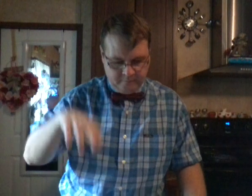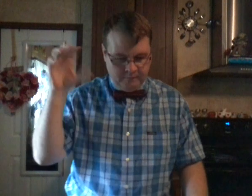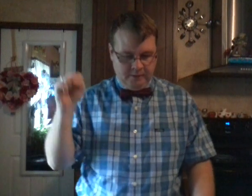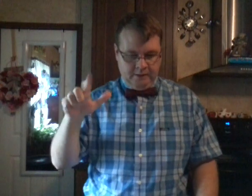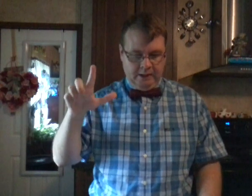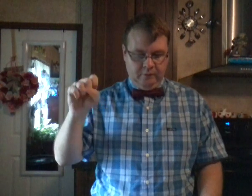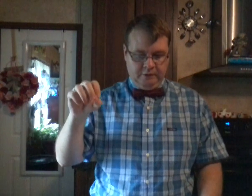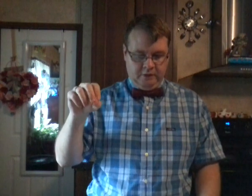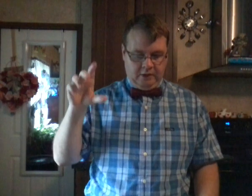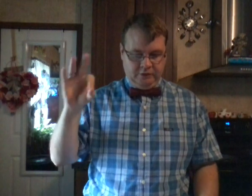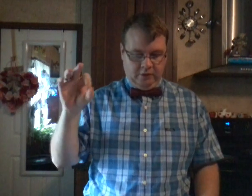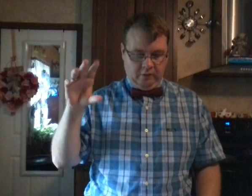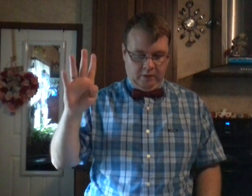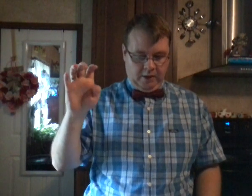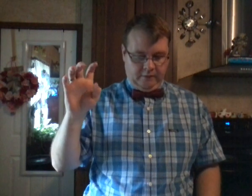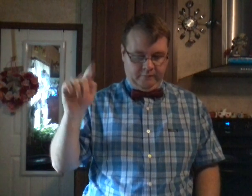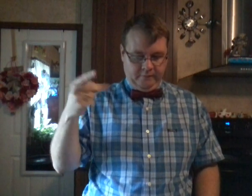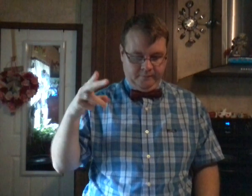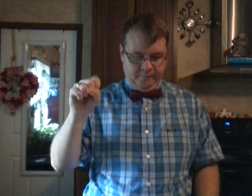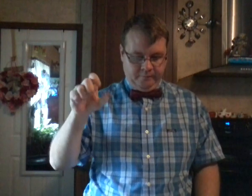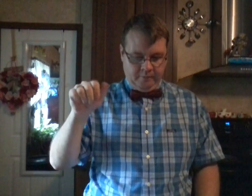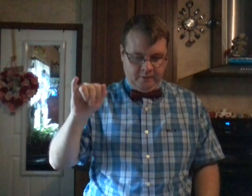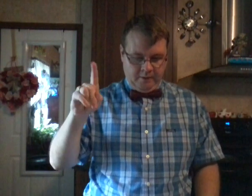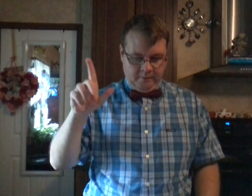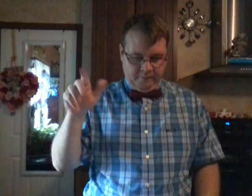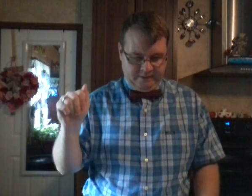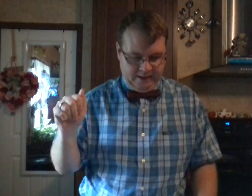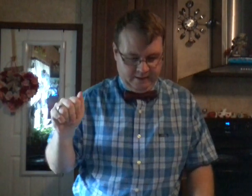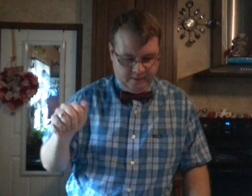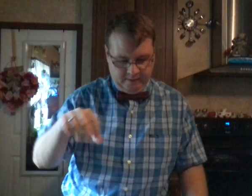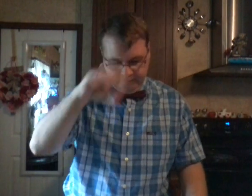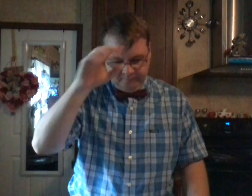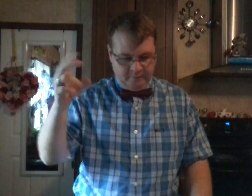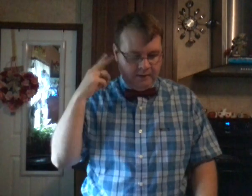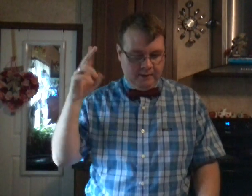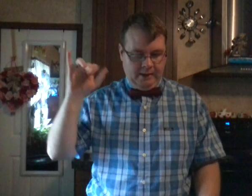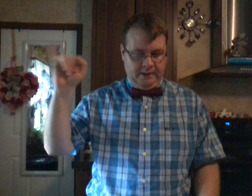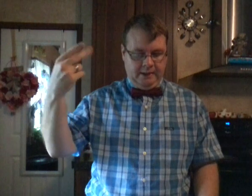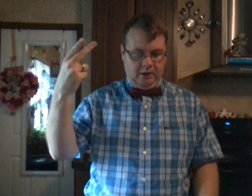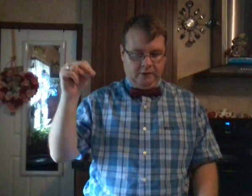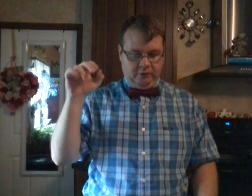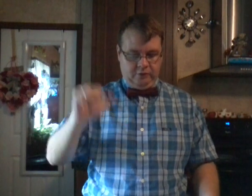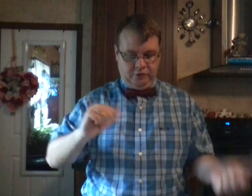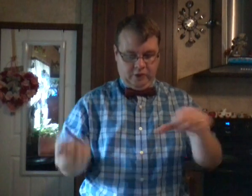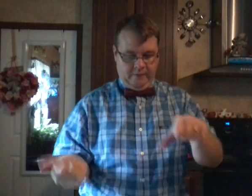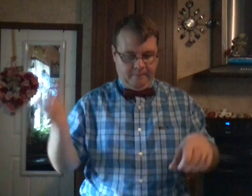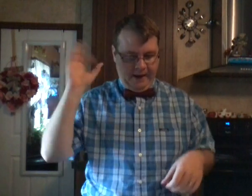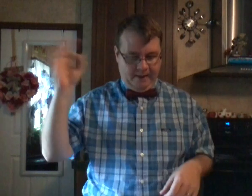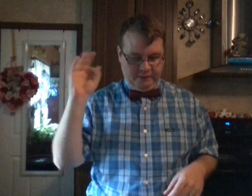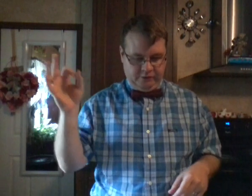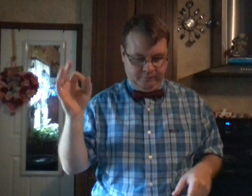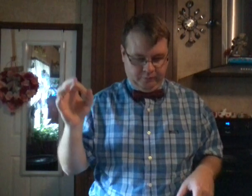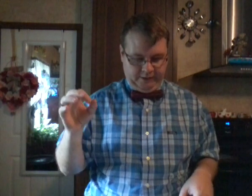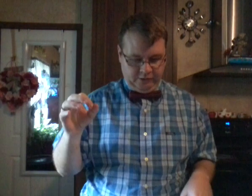He was also of Bethsaida, and he also heard John the Baptist preach.